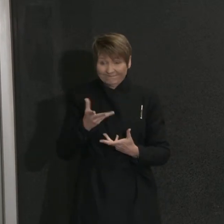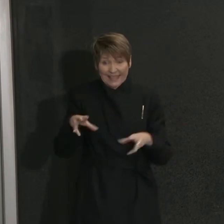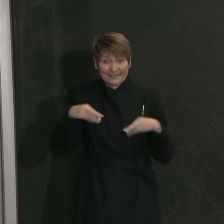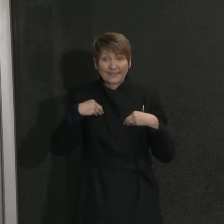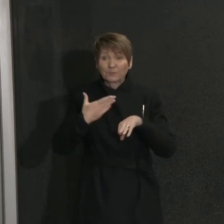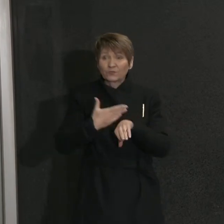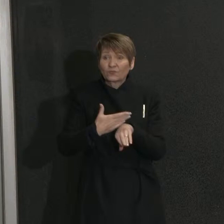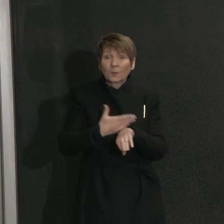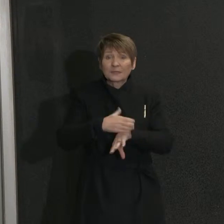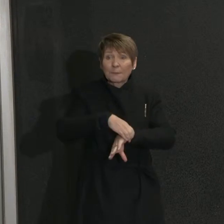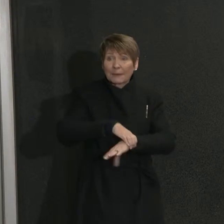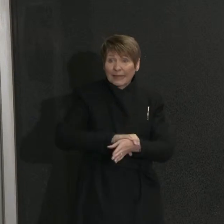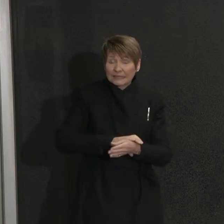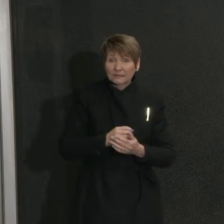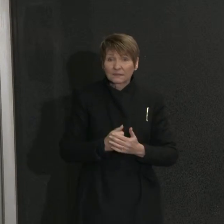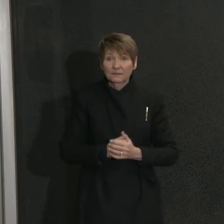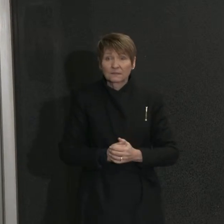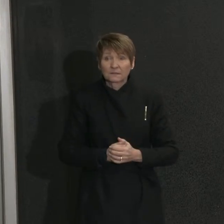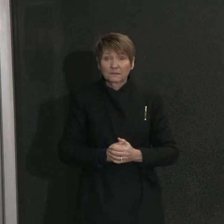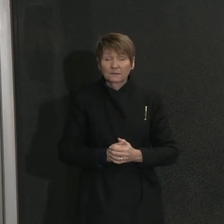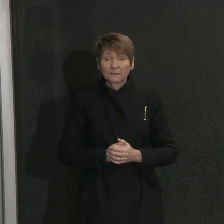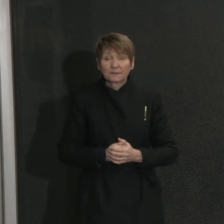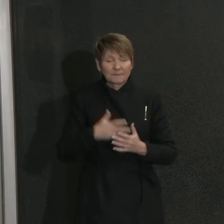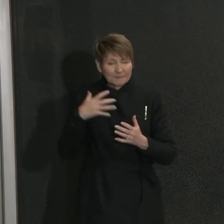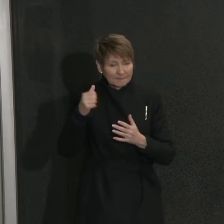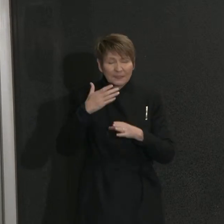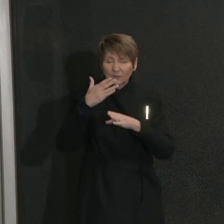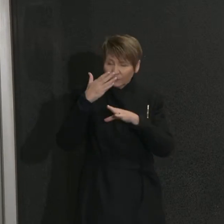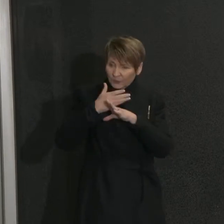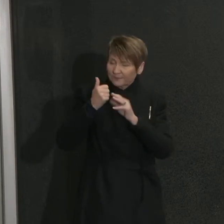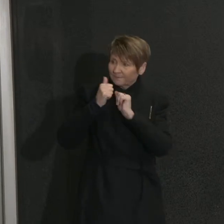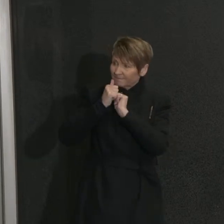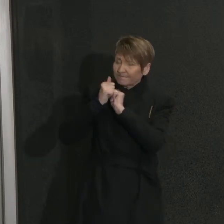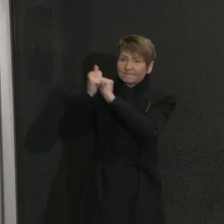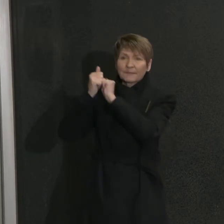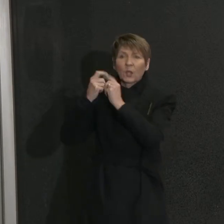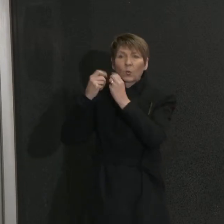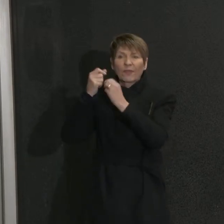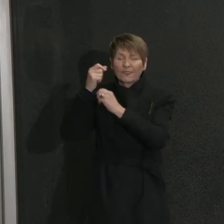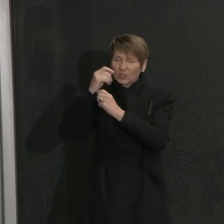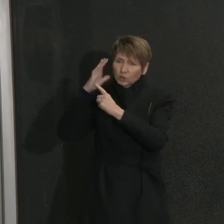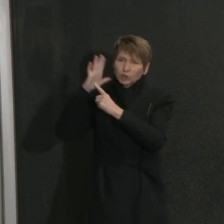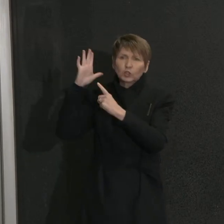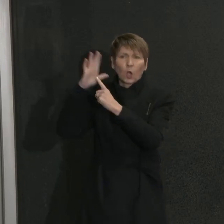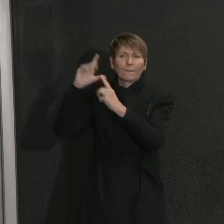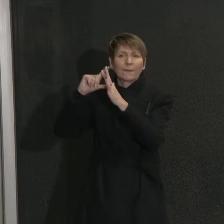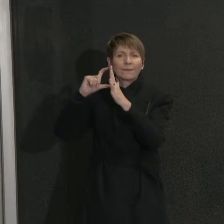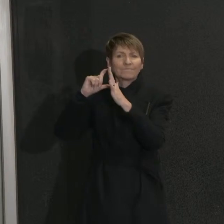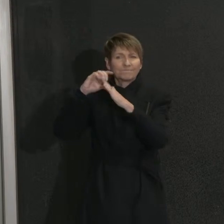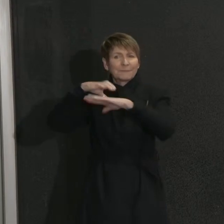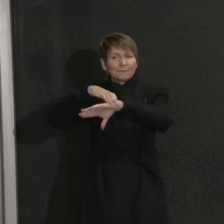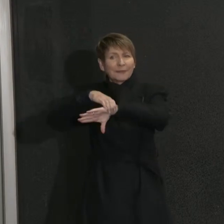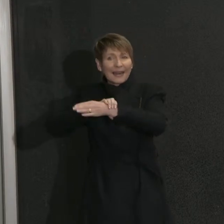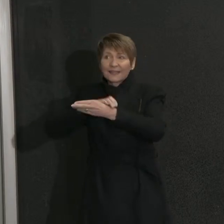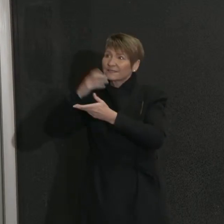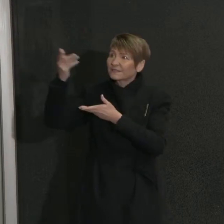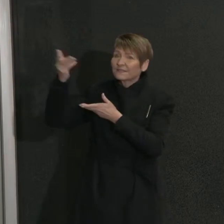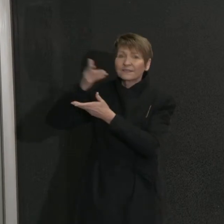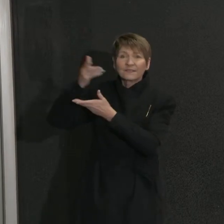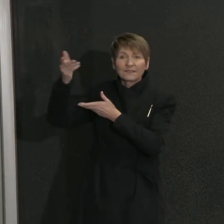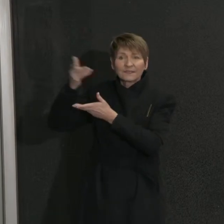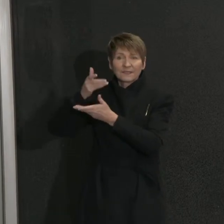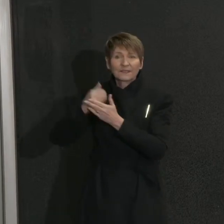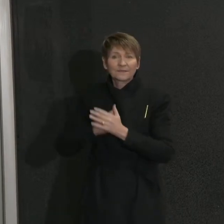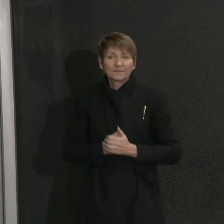Chief Commissioner everything he asks for. We are working with the Chief Commissioner on these issues, as we have done in the past. We've recruited more police